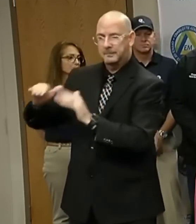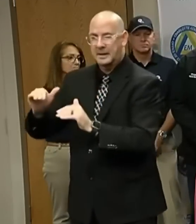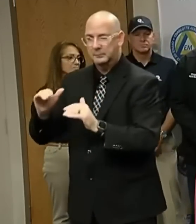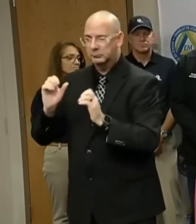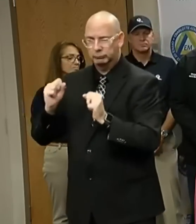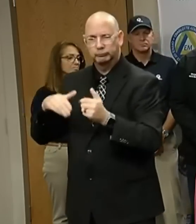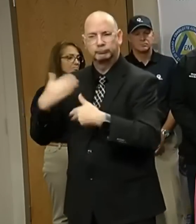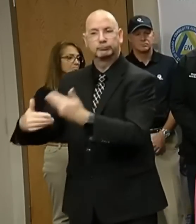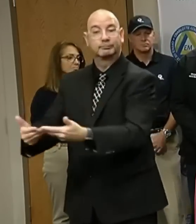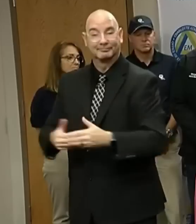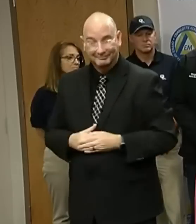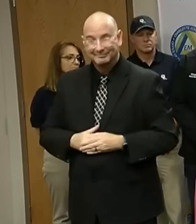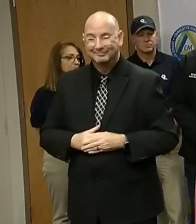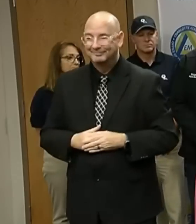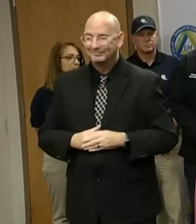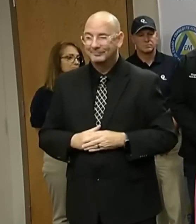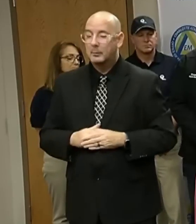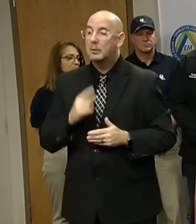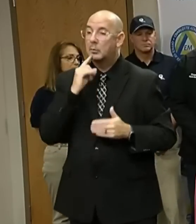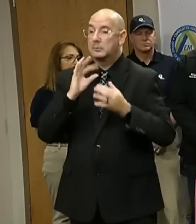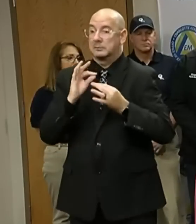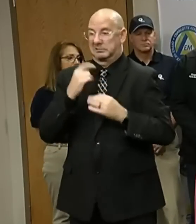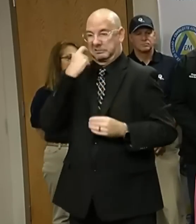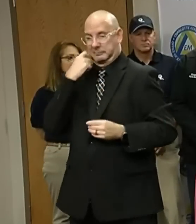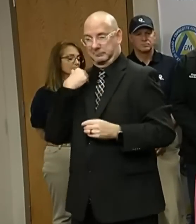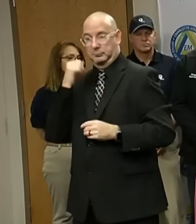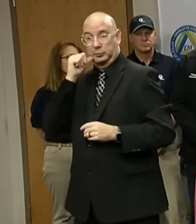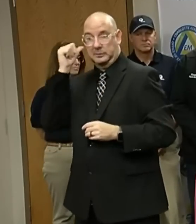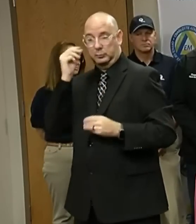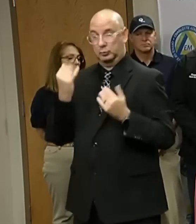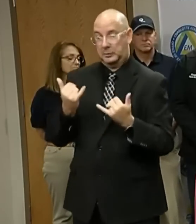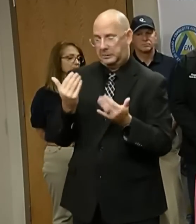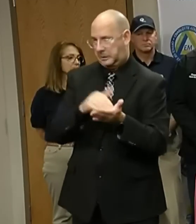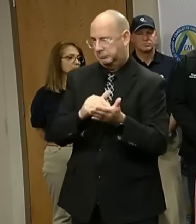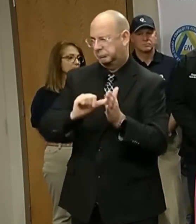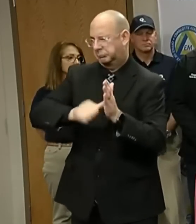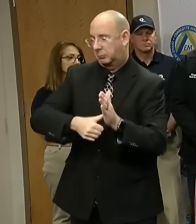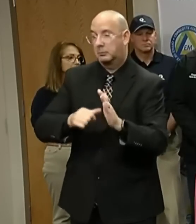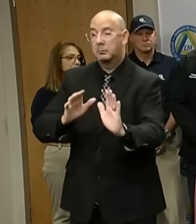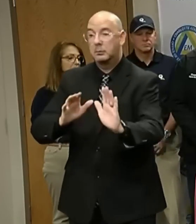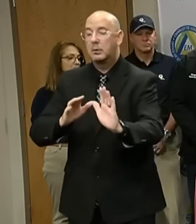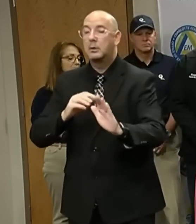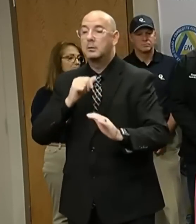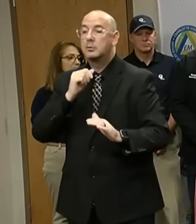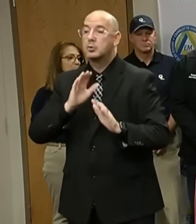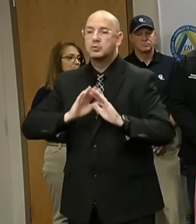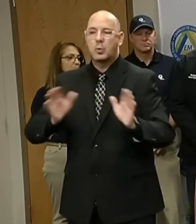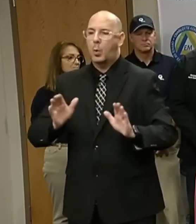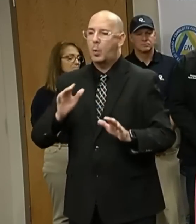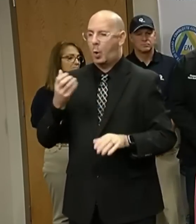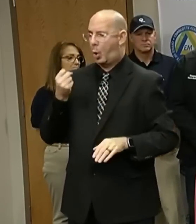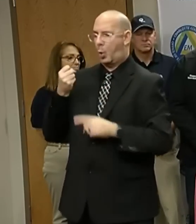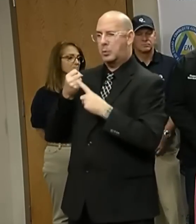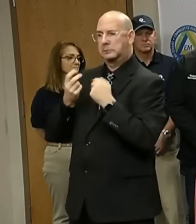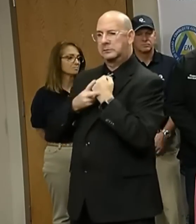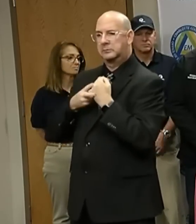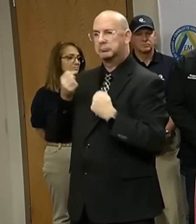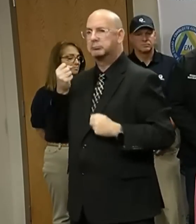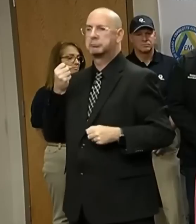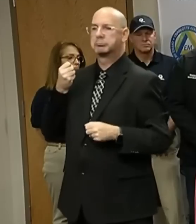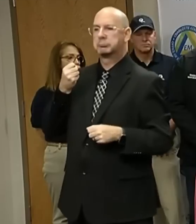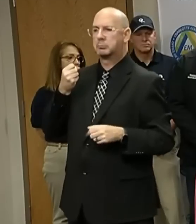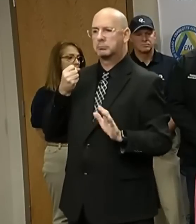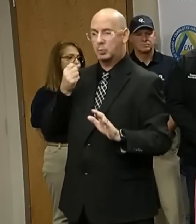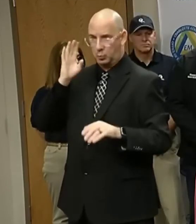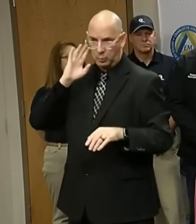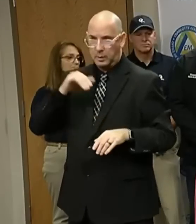and I reiterate this, we are going to cut through any red tape and bureaucracy because we know people need those funds and they need help. And so we're really committed